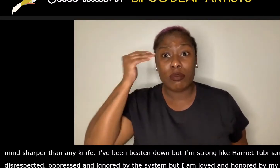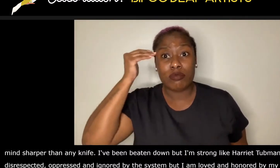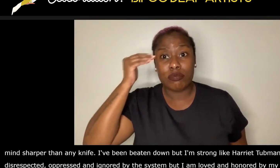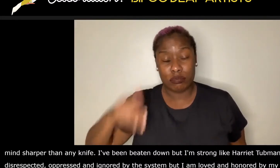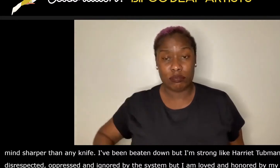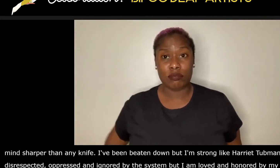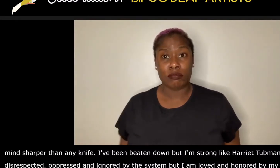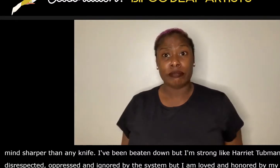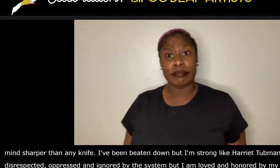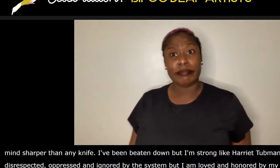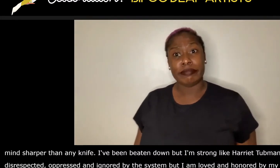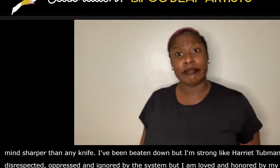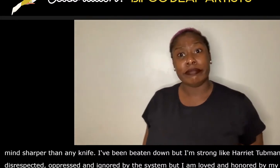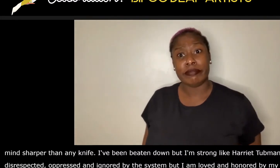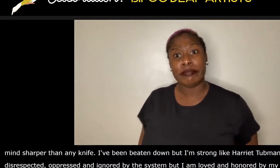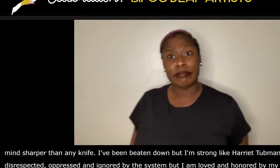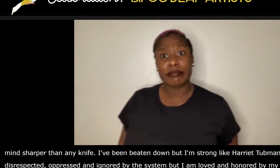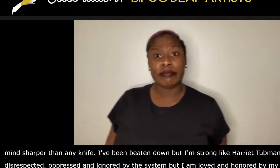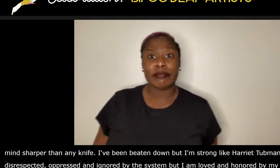Malcolm X knows this.